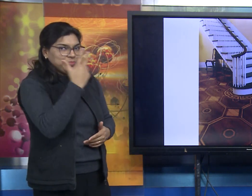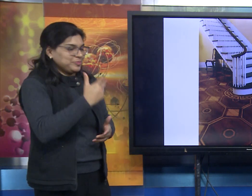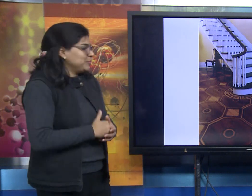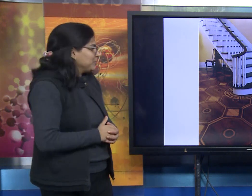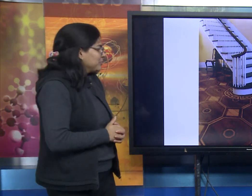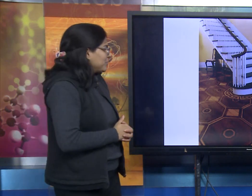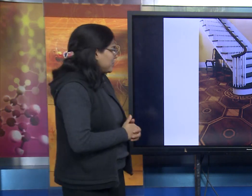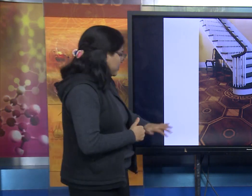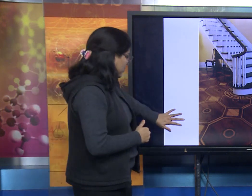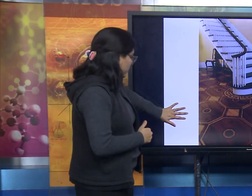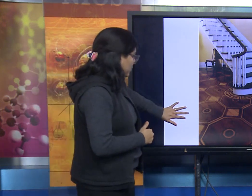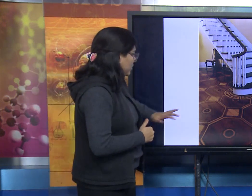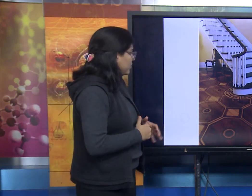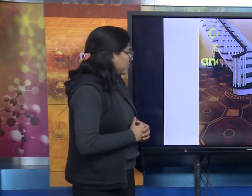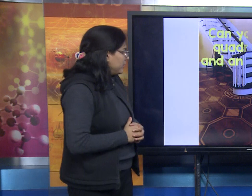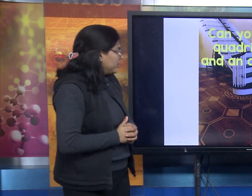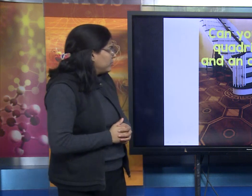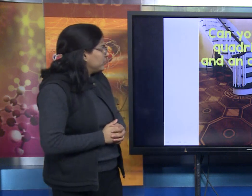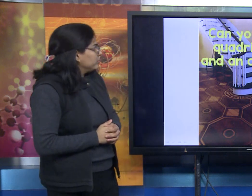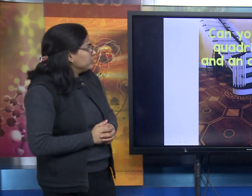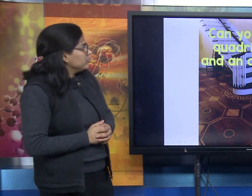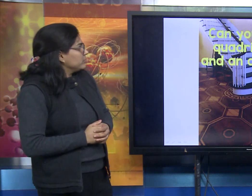shape? Let us see further.